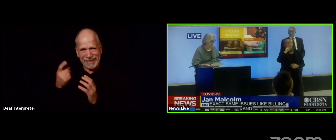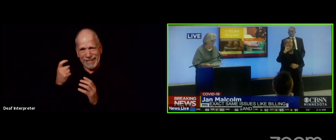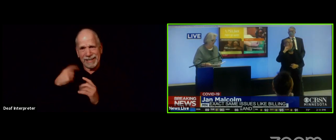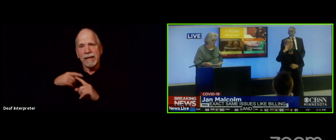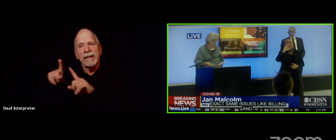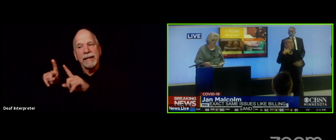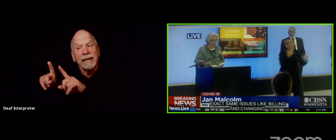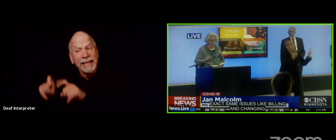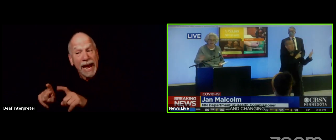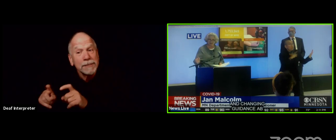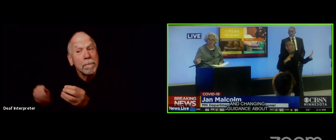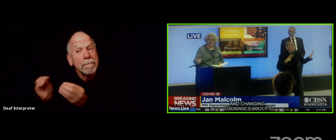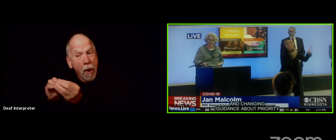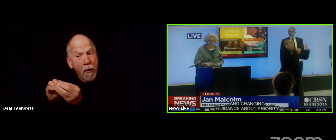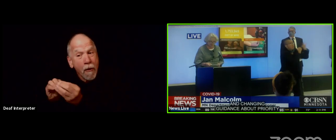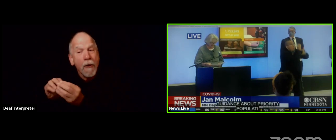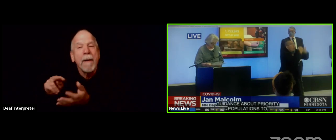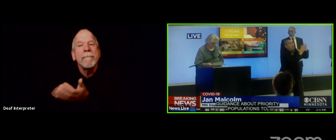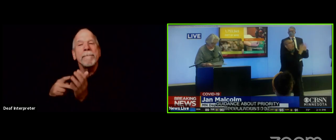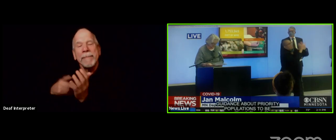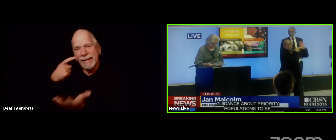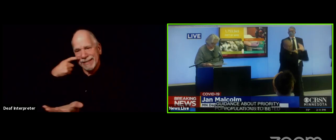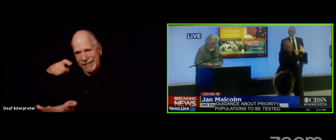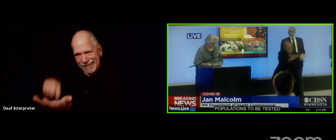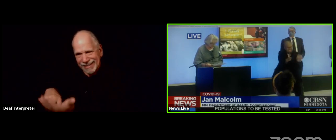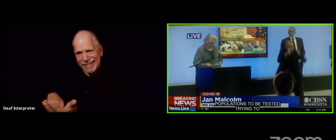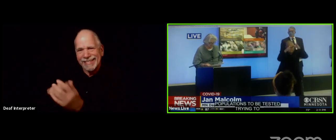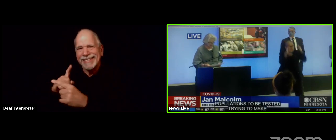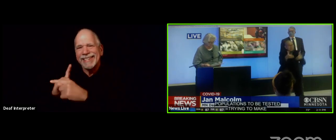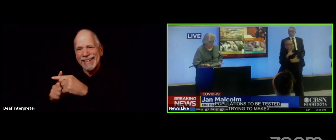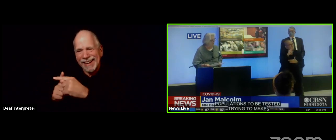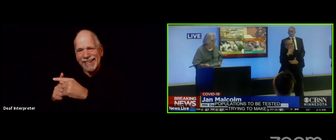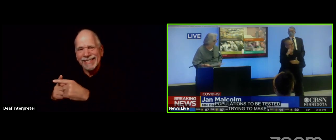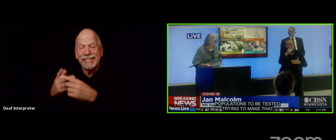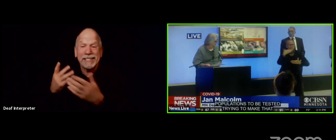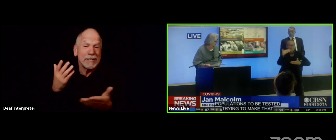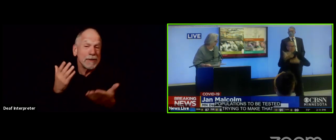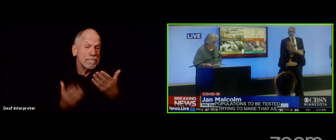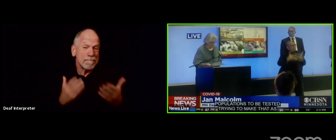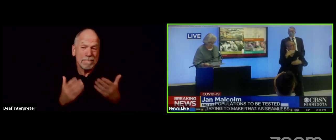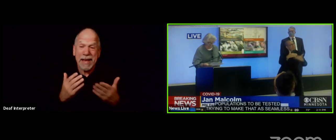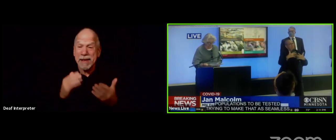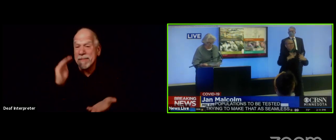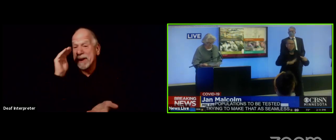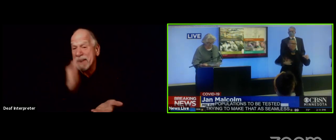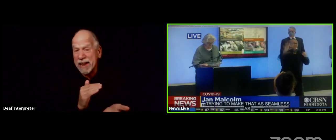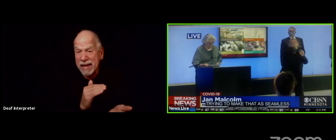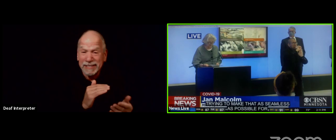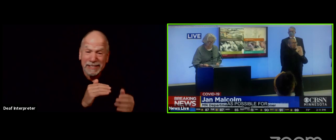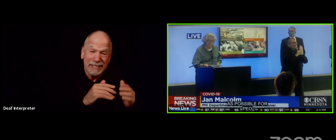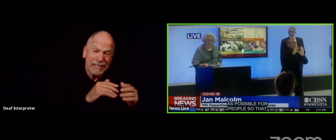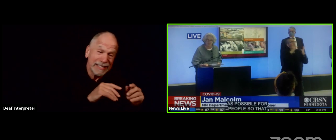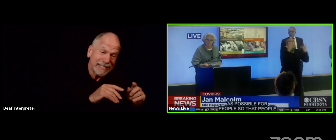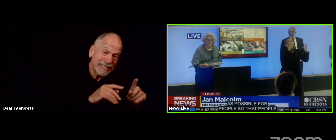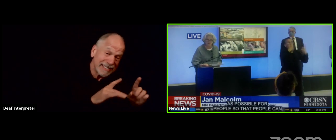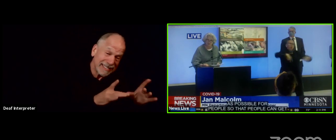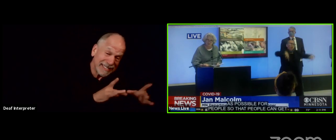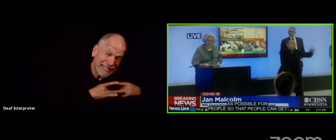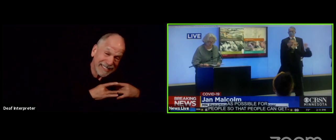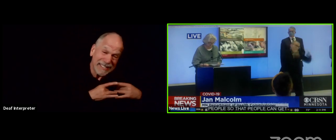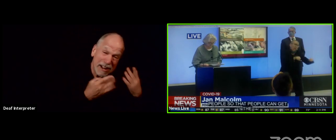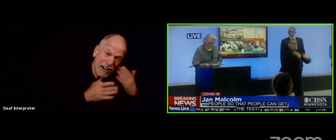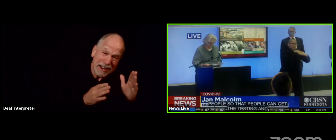tested, trying to make that as seamless as possible for people so that people can get the tests they need and the follow-up care that they need. We're